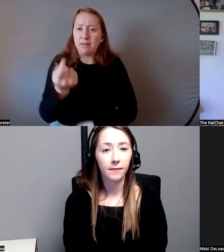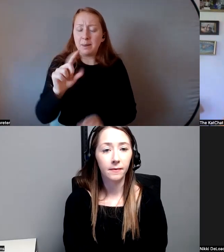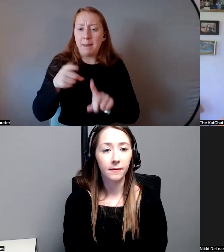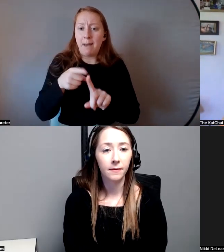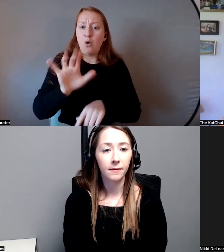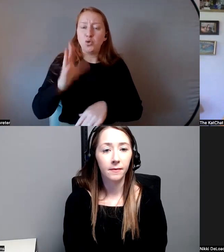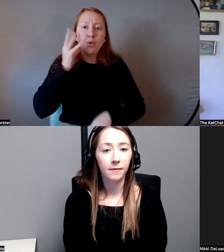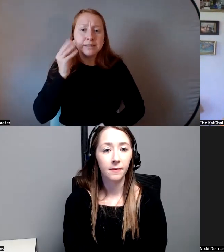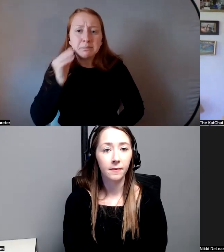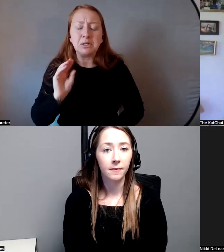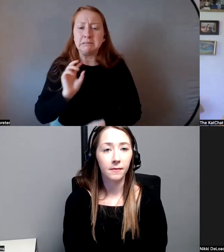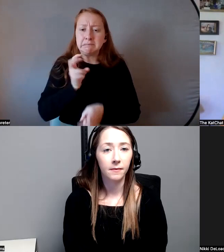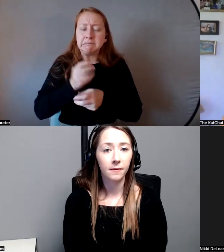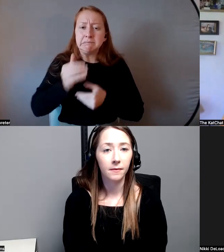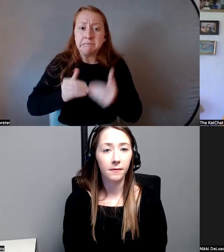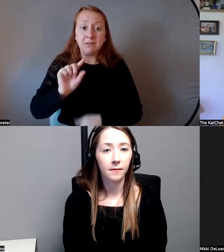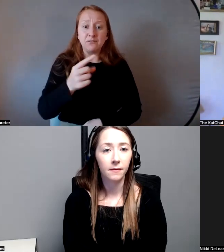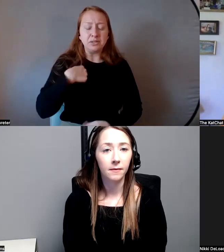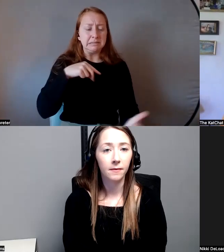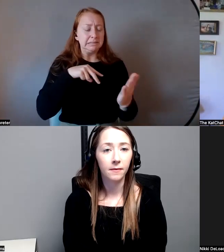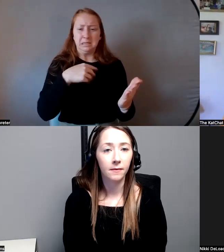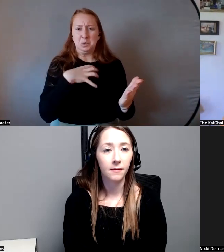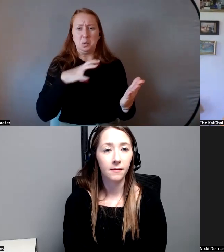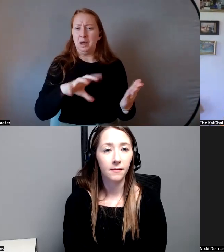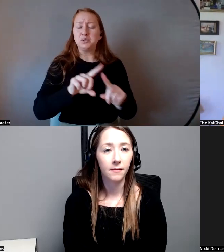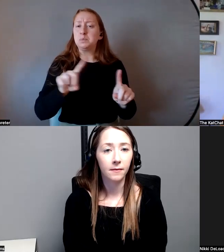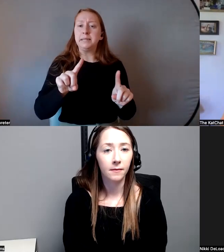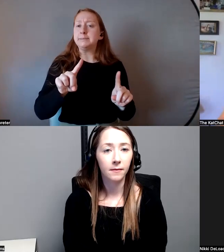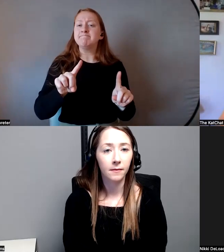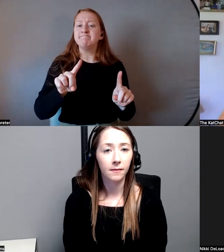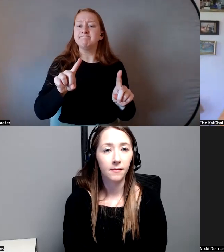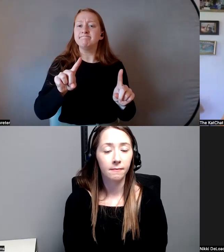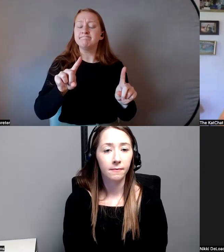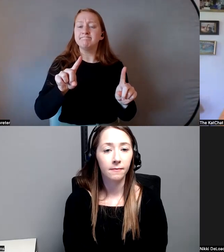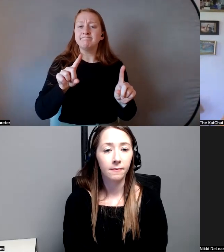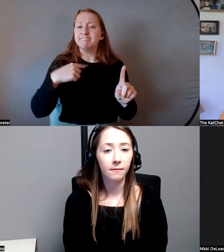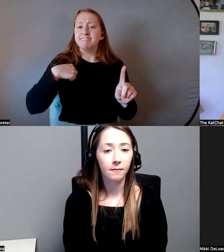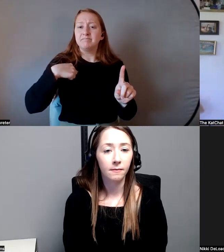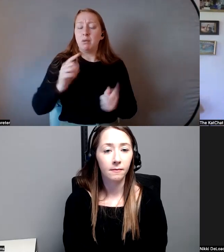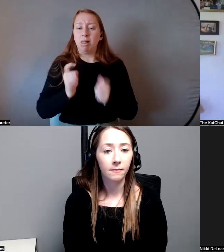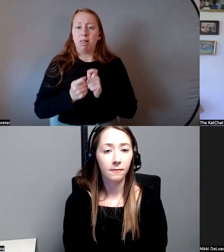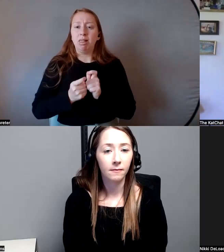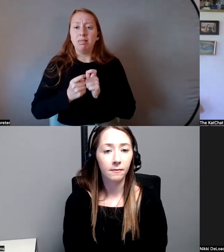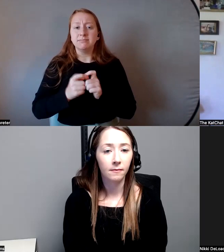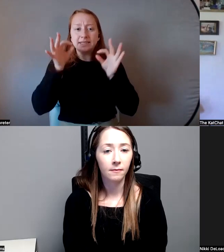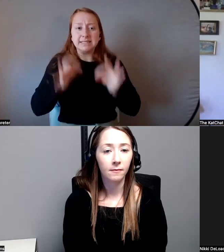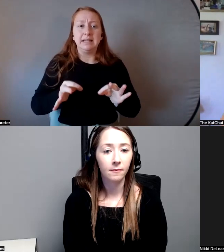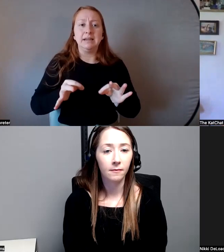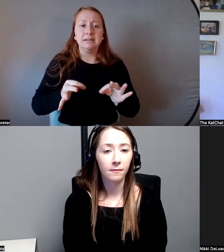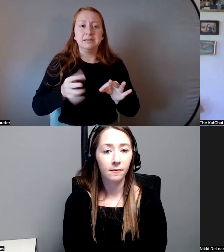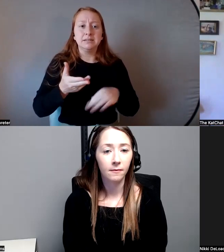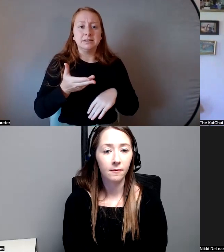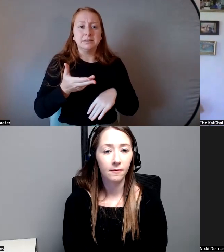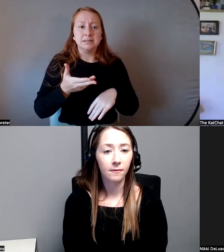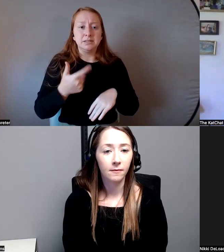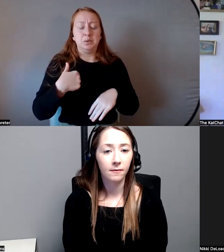And at first you didn't want to do it because, you just got home from, burying